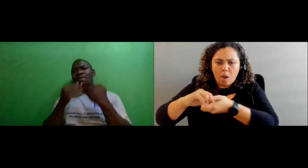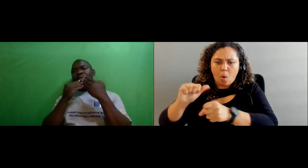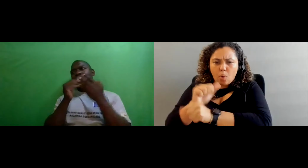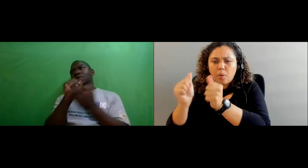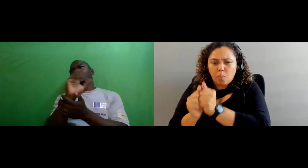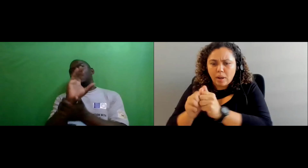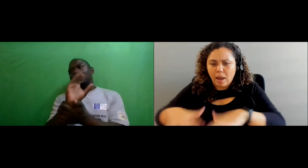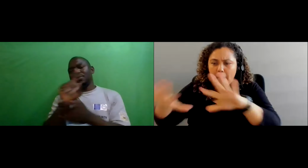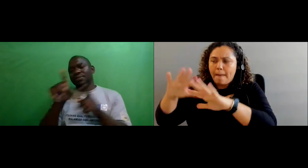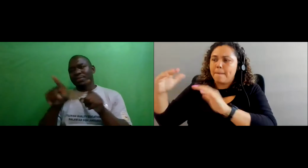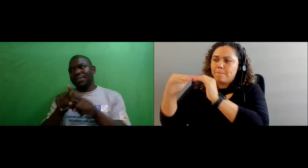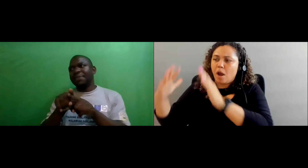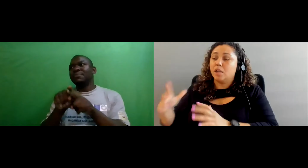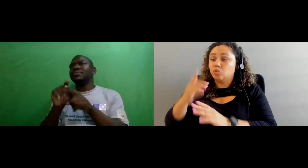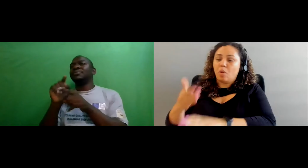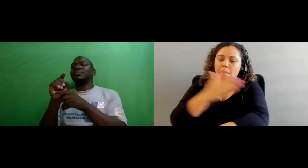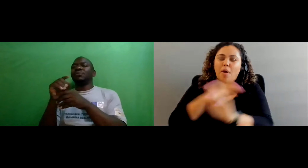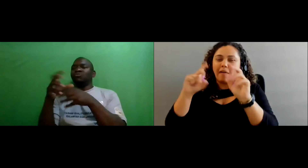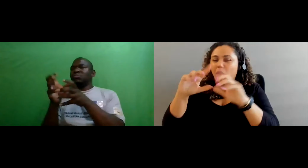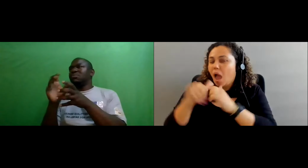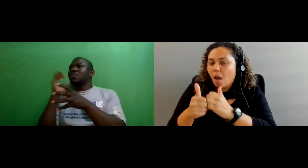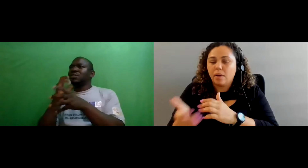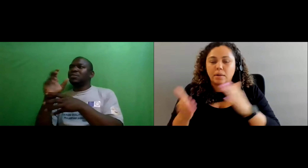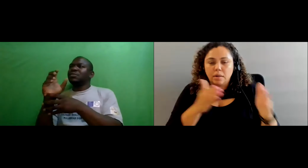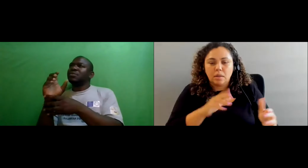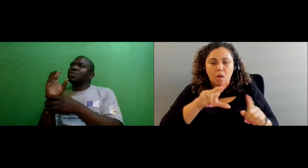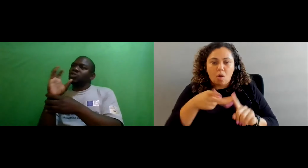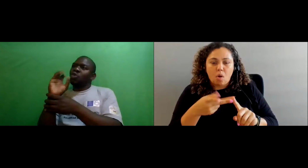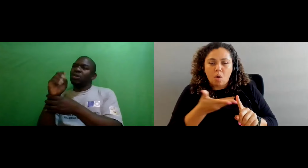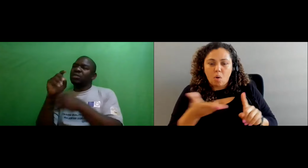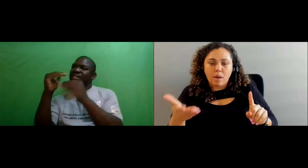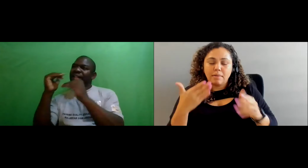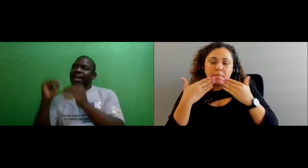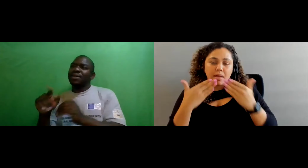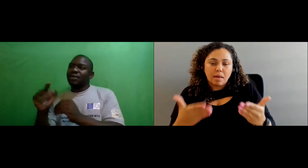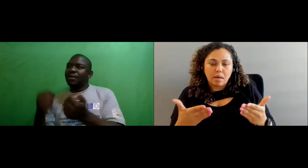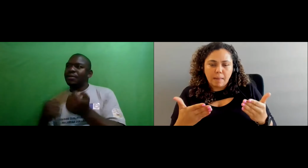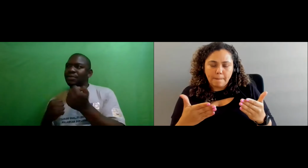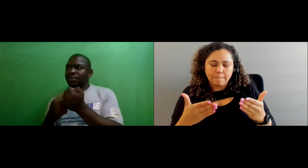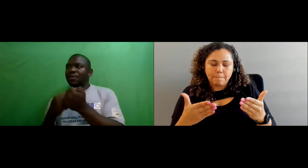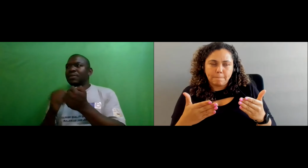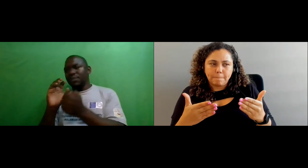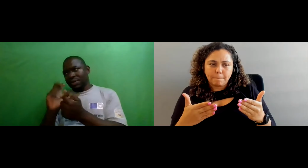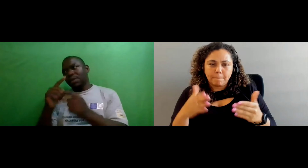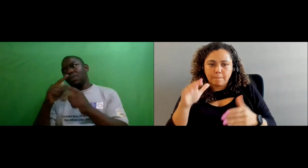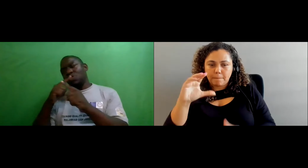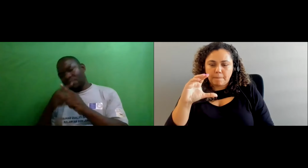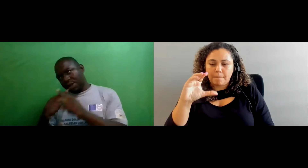education. And what I could only say now is thank you,